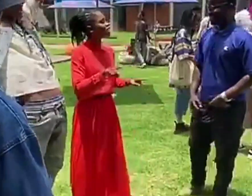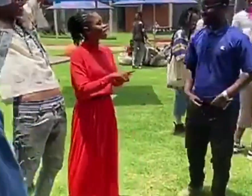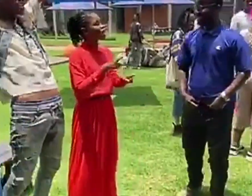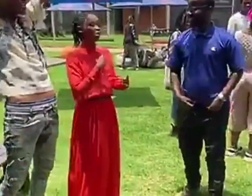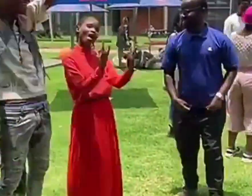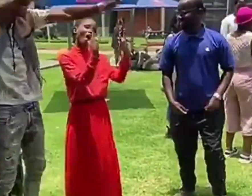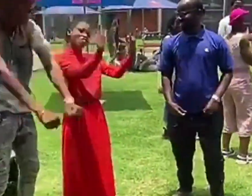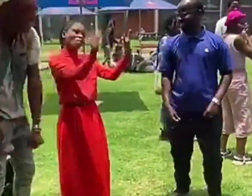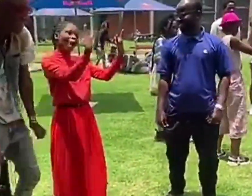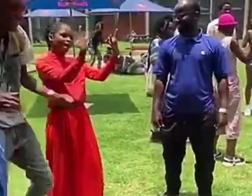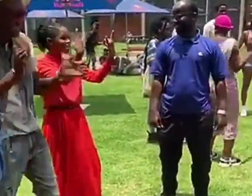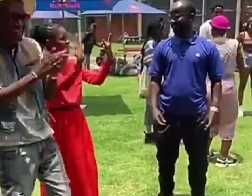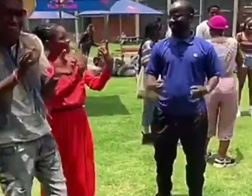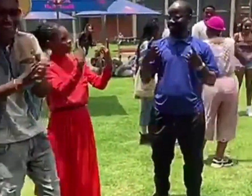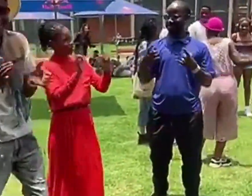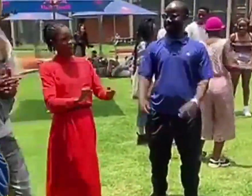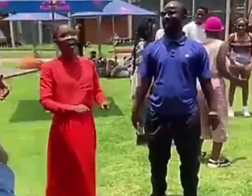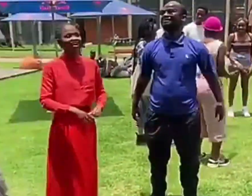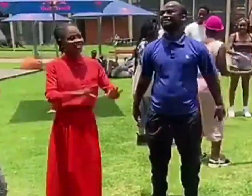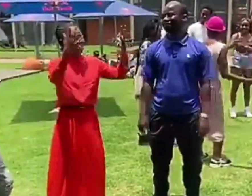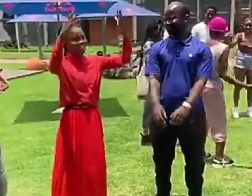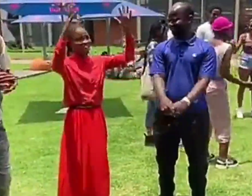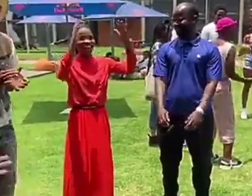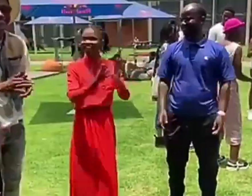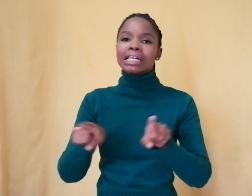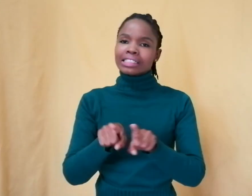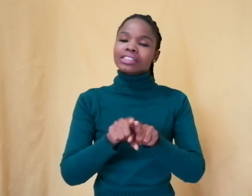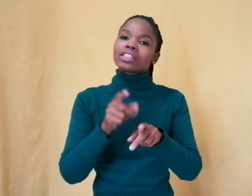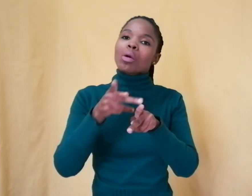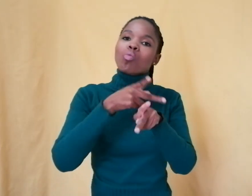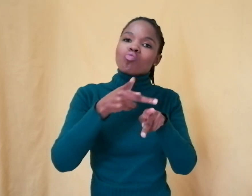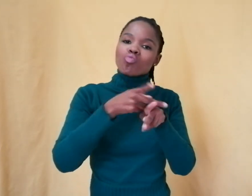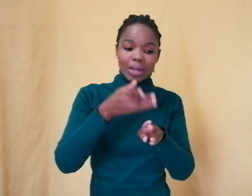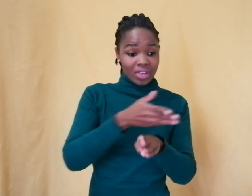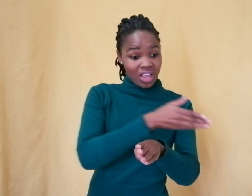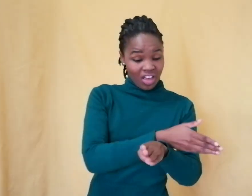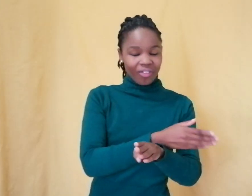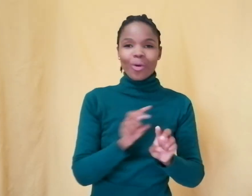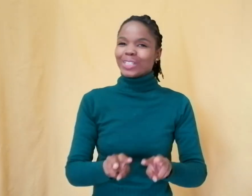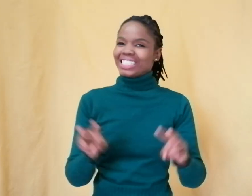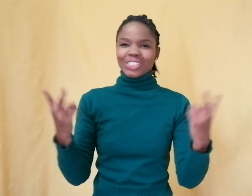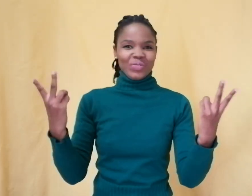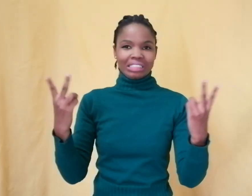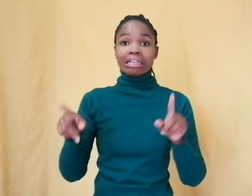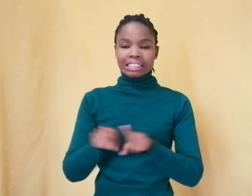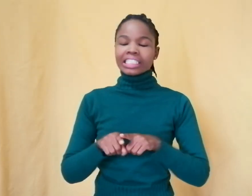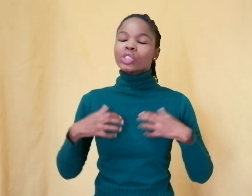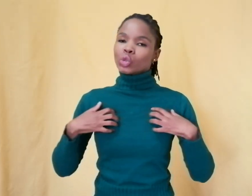So be fluent in the language and master the skill of interpreting, and that's exactly what I did, coupled with mentorship, coupled with